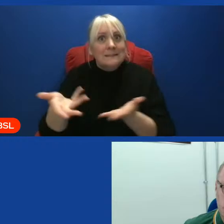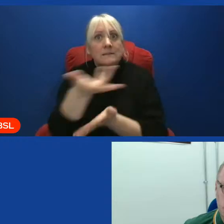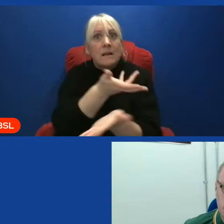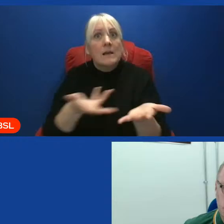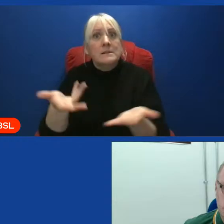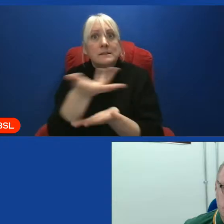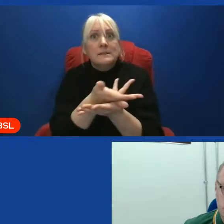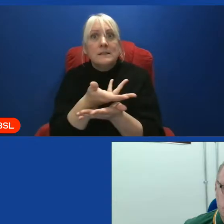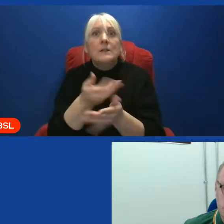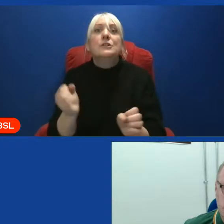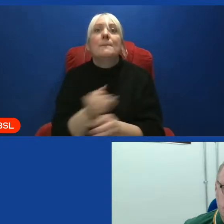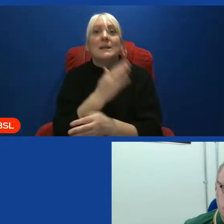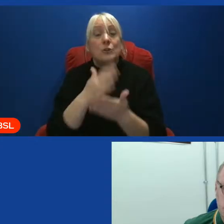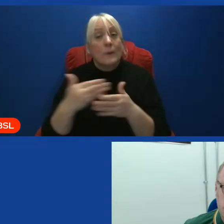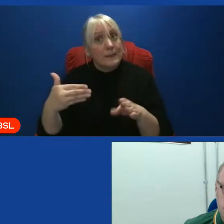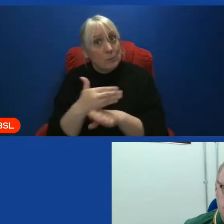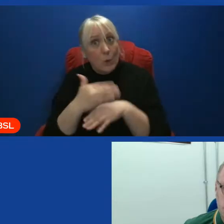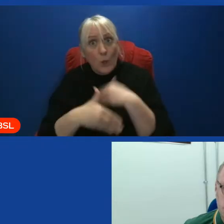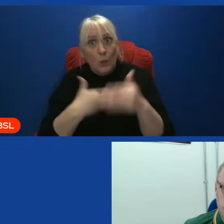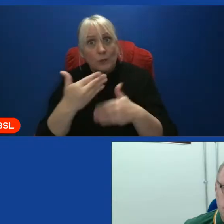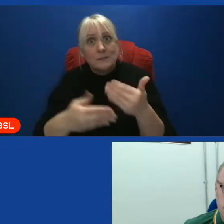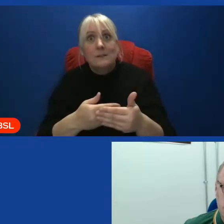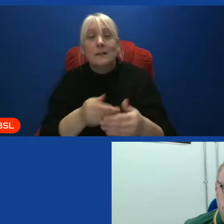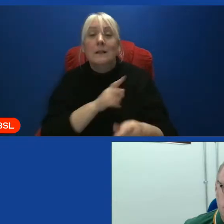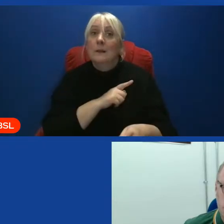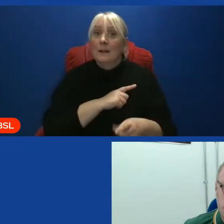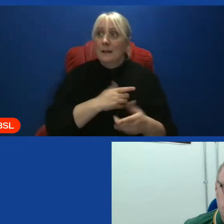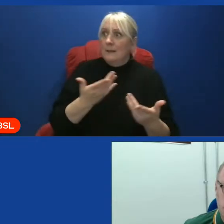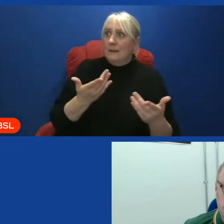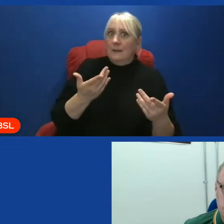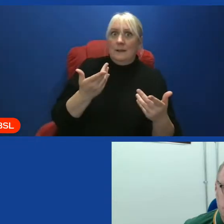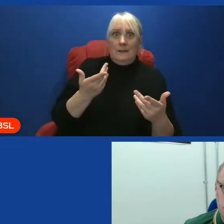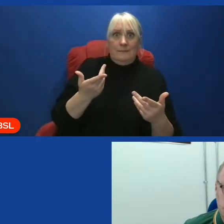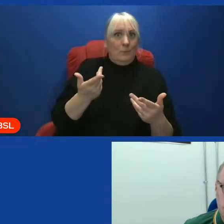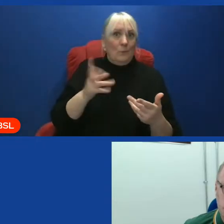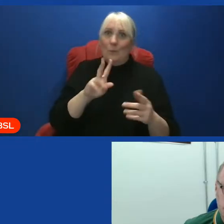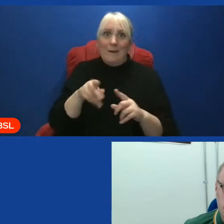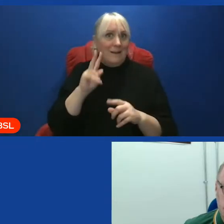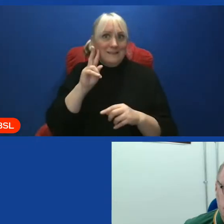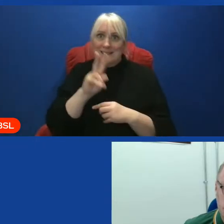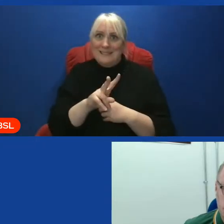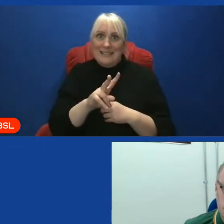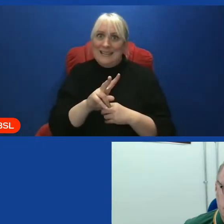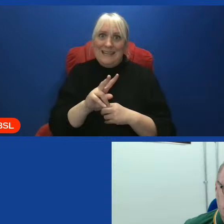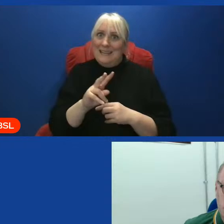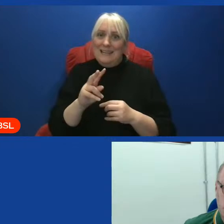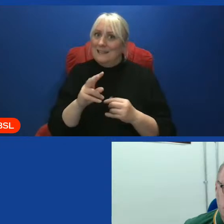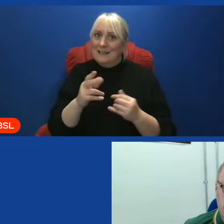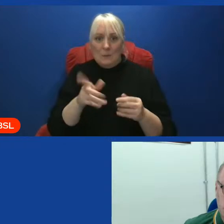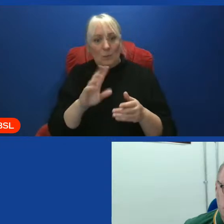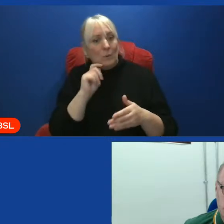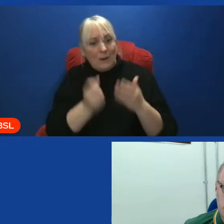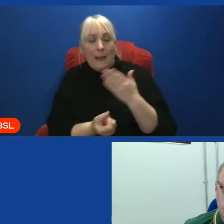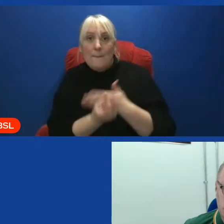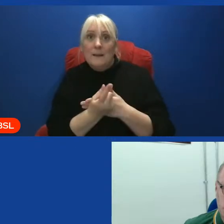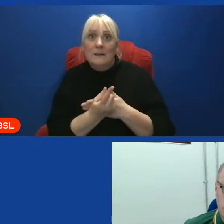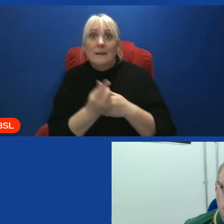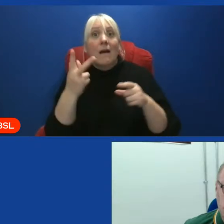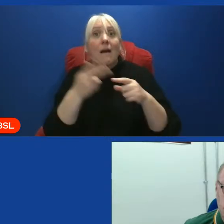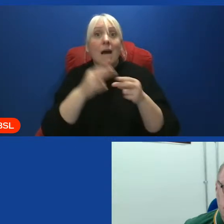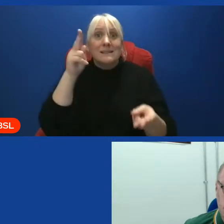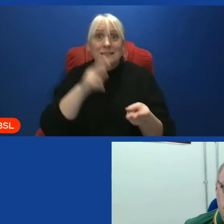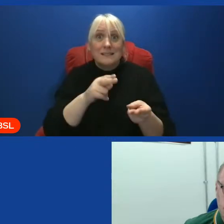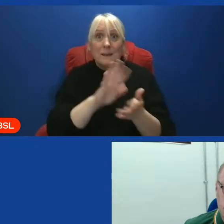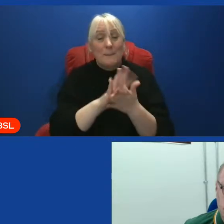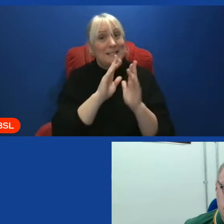that this works, because we cannot see the failings that are about to happen, because failures and cuts mean death. It actually means that